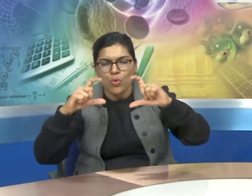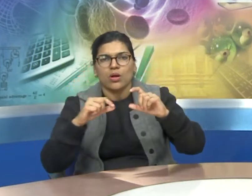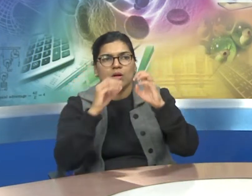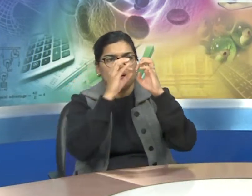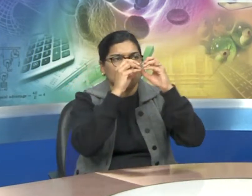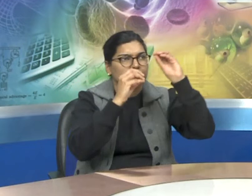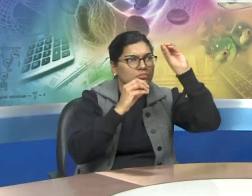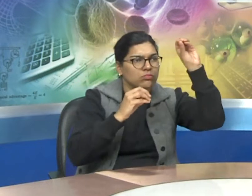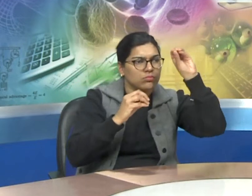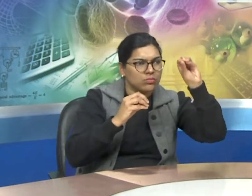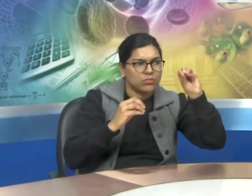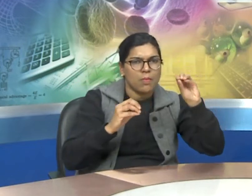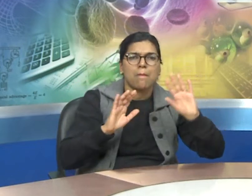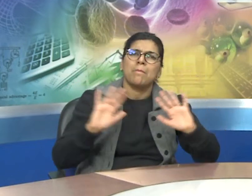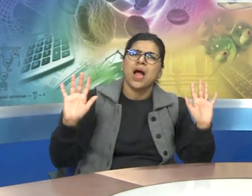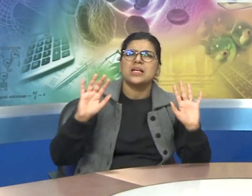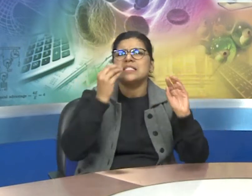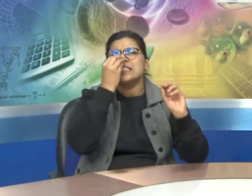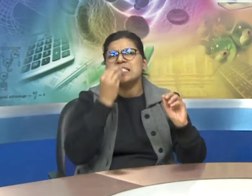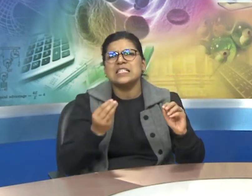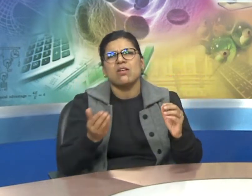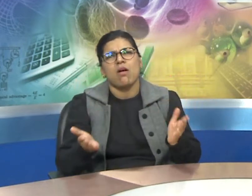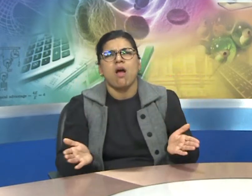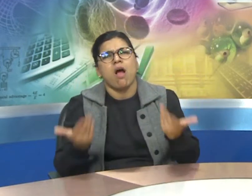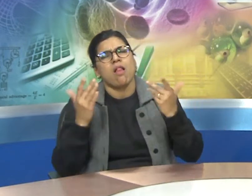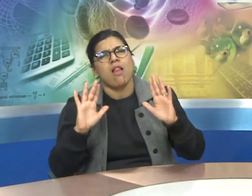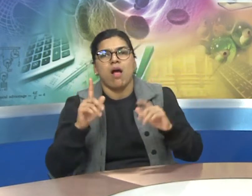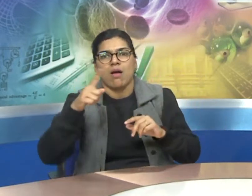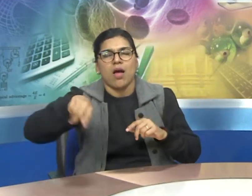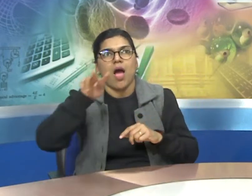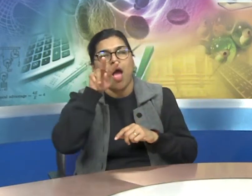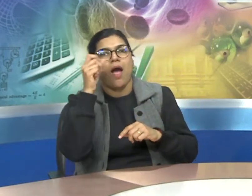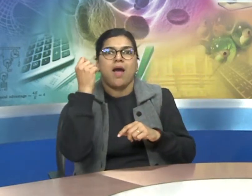And in this, we need the basic things